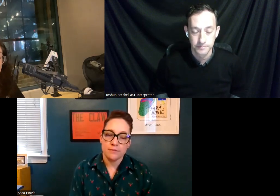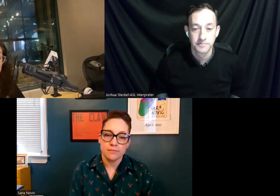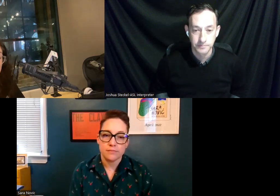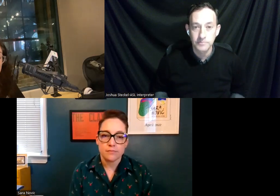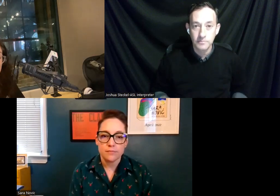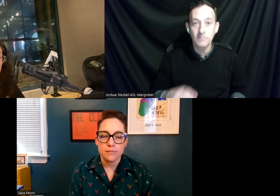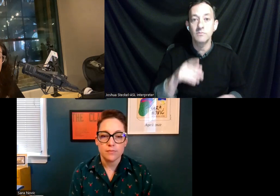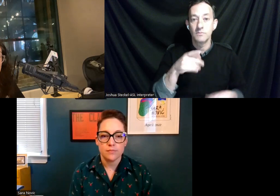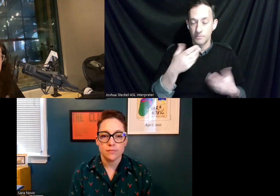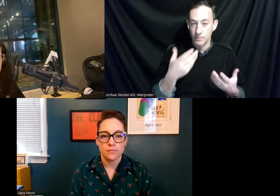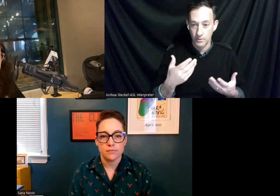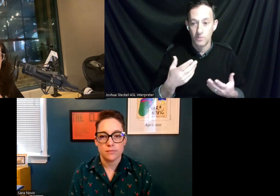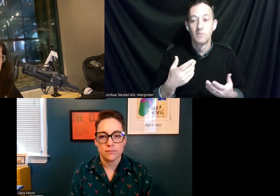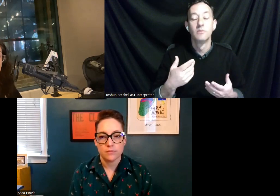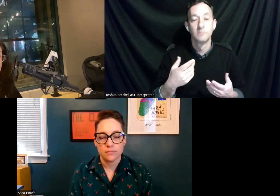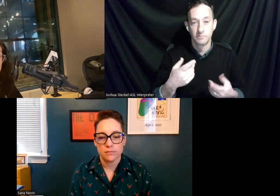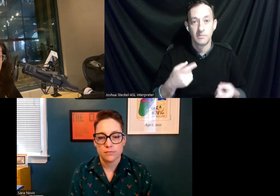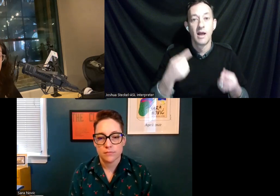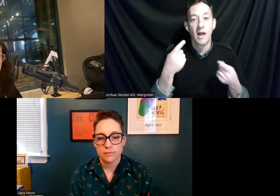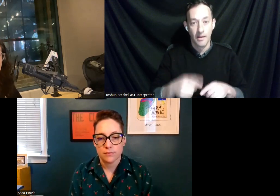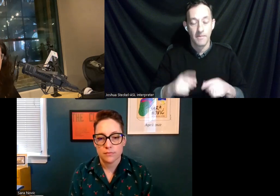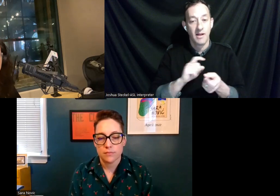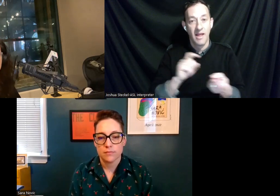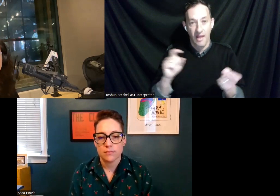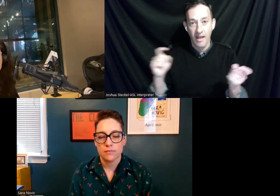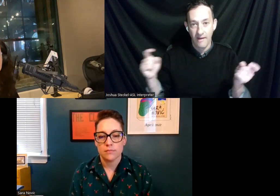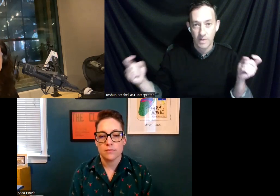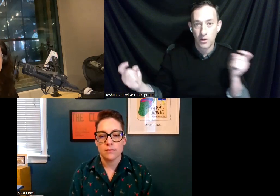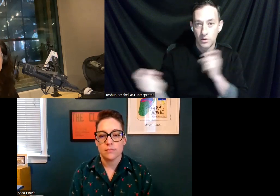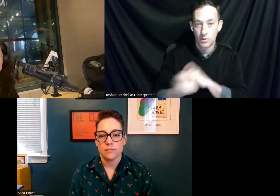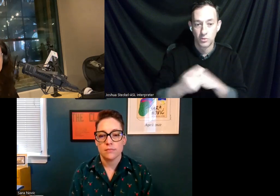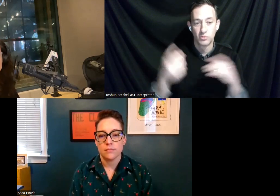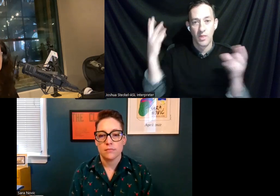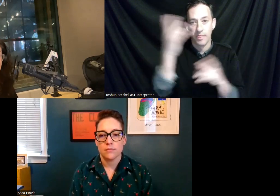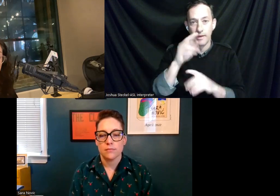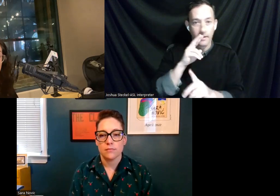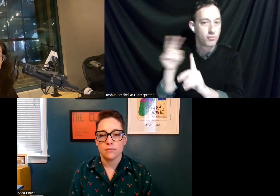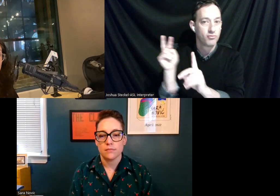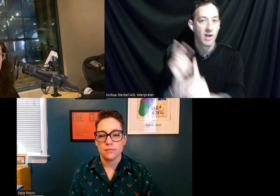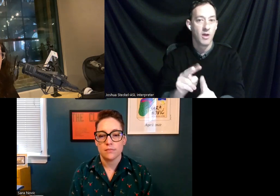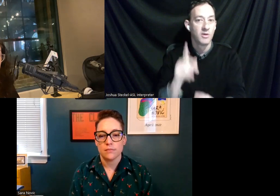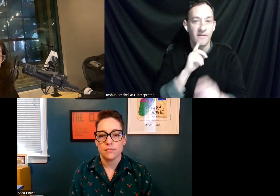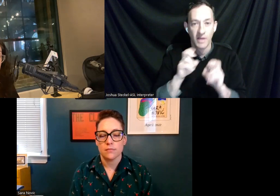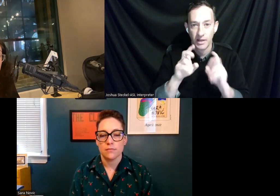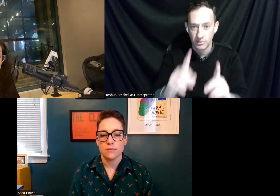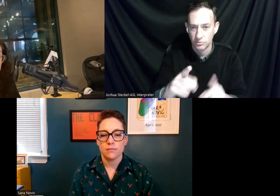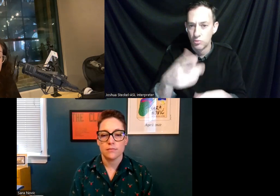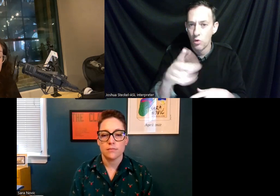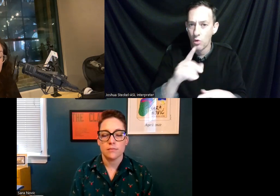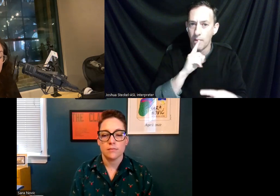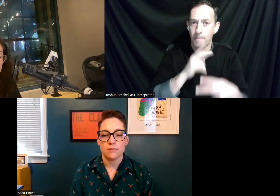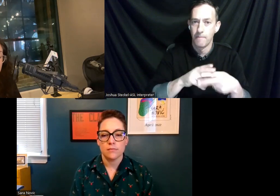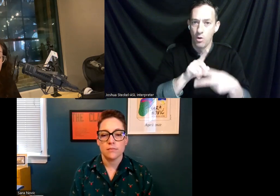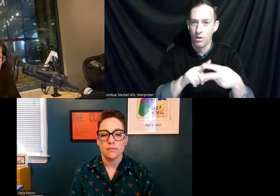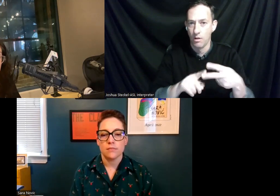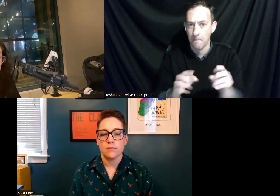So there was an evolution of the thinking around deaf education. We've marked a couple of important moments